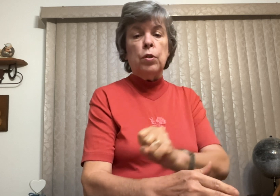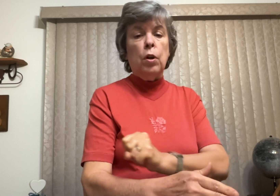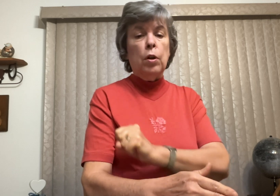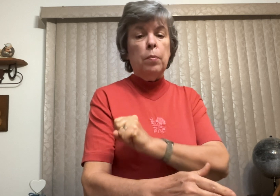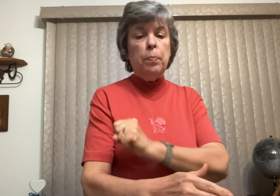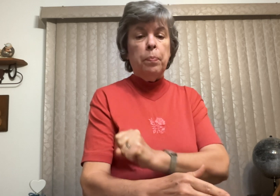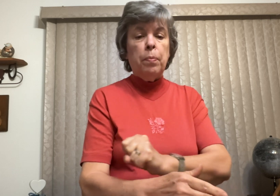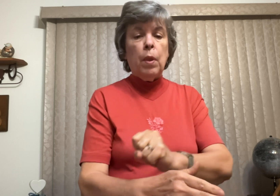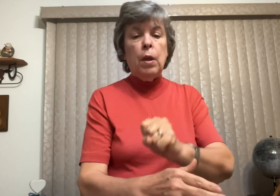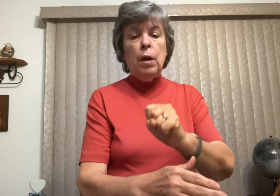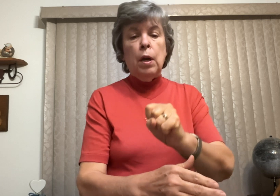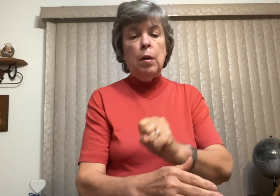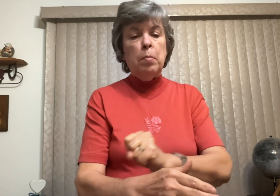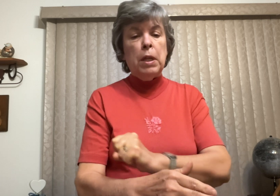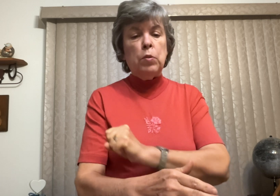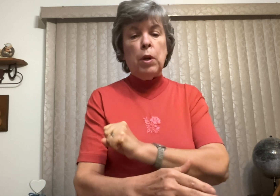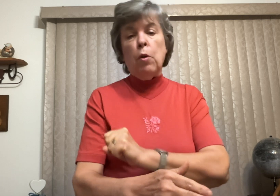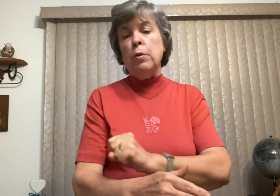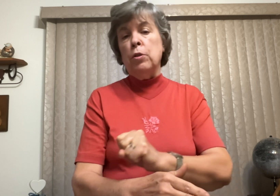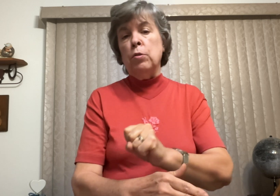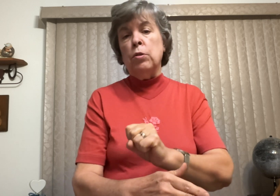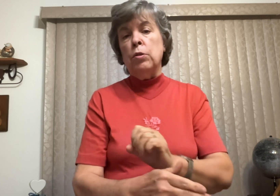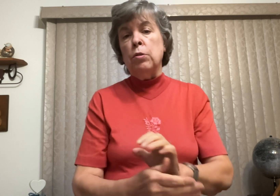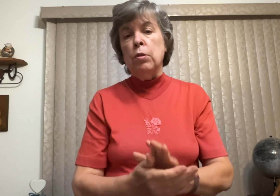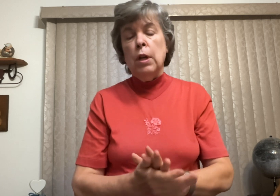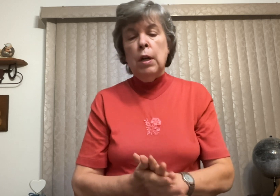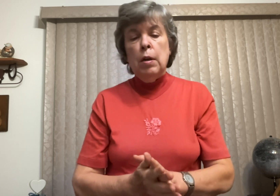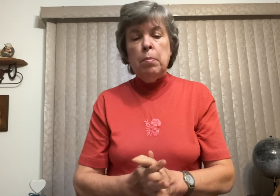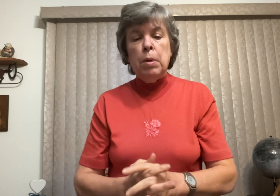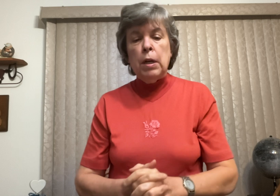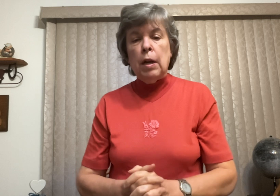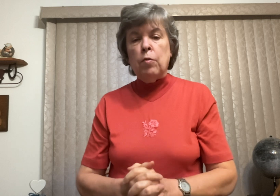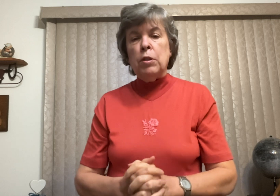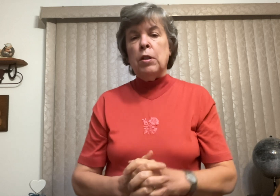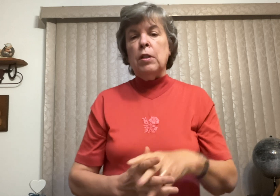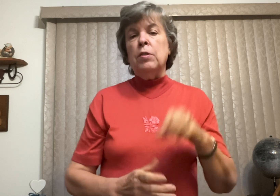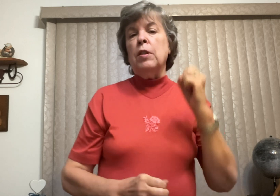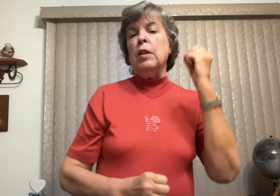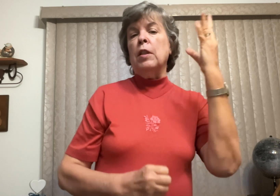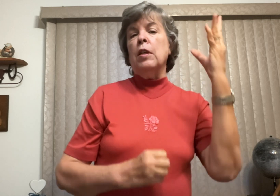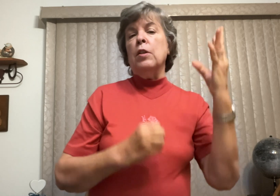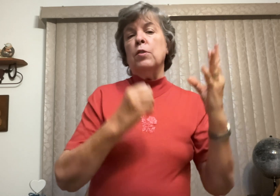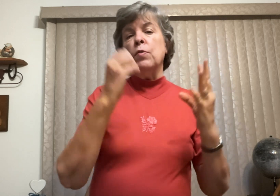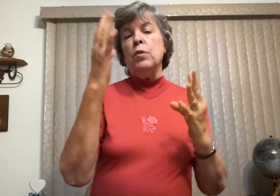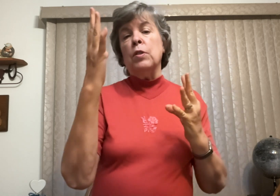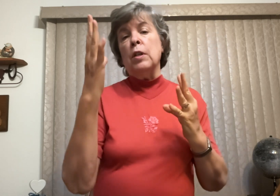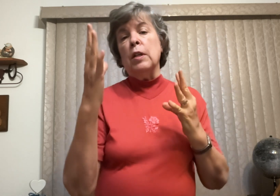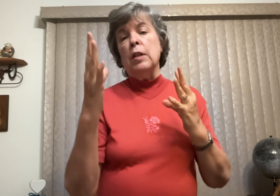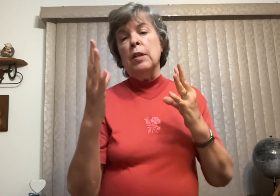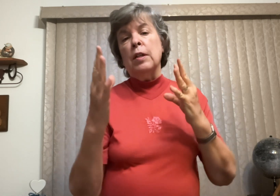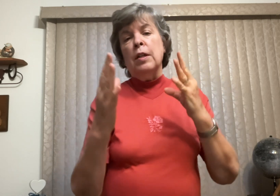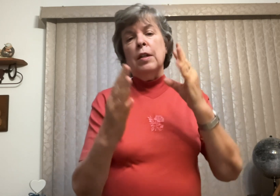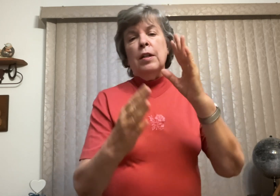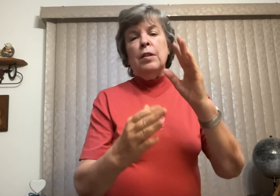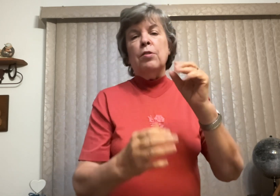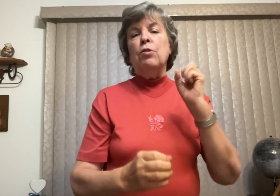song. That's what I always used to do. But I've recently sing this for sing. So you could